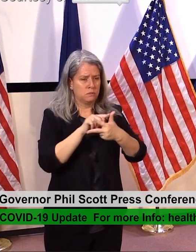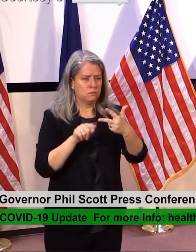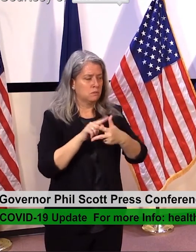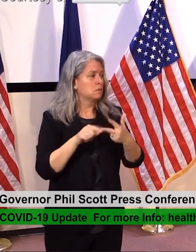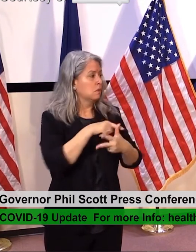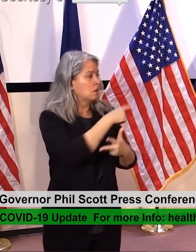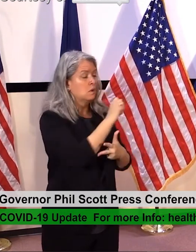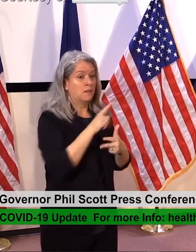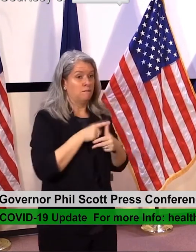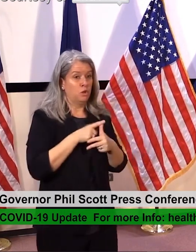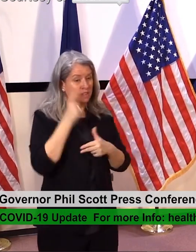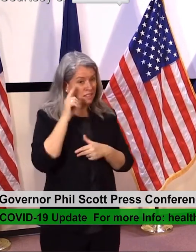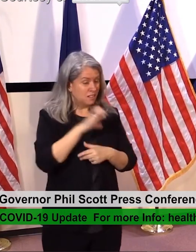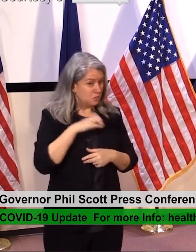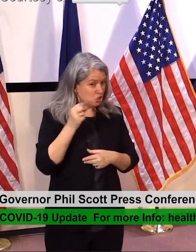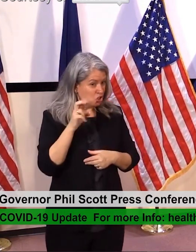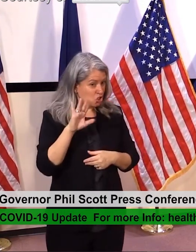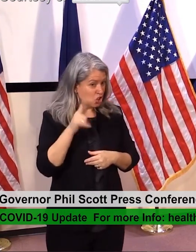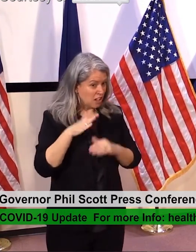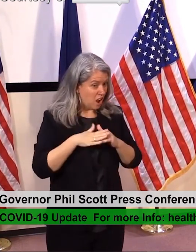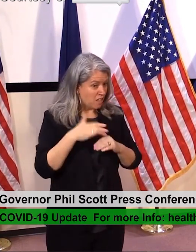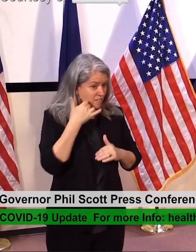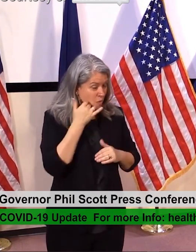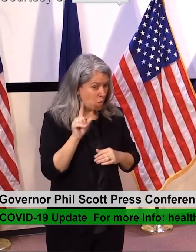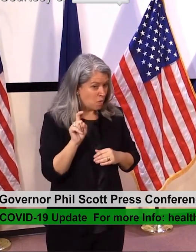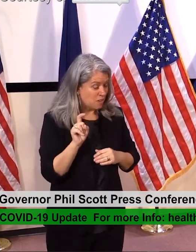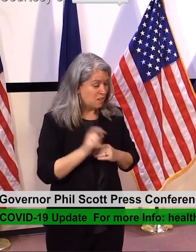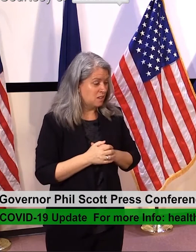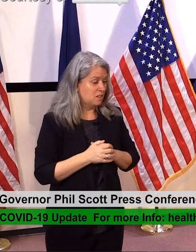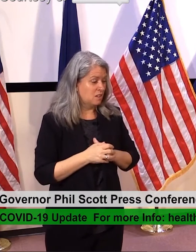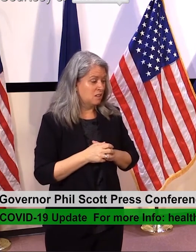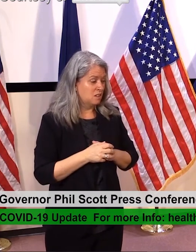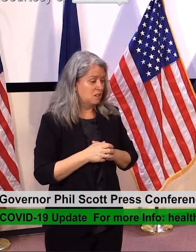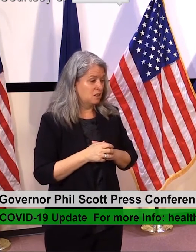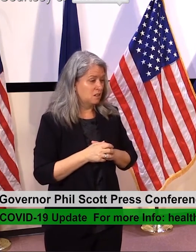and I believe Commissioner Sherling, are you on the line at this point in time?